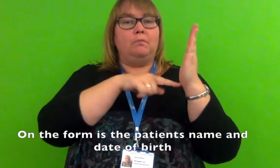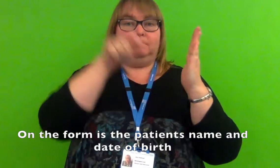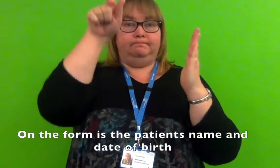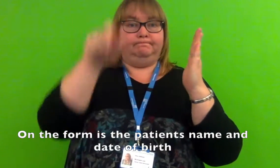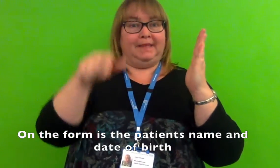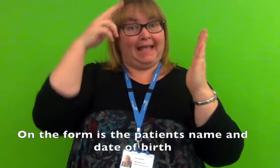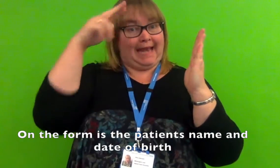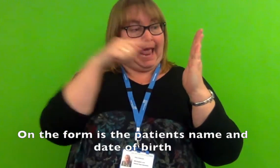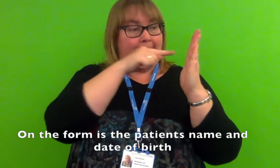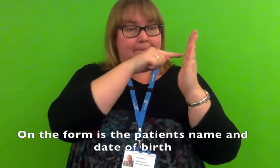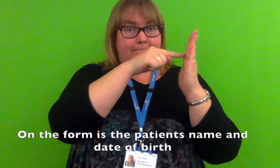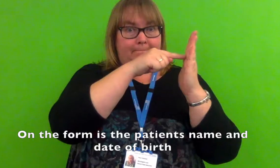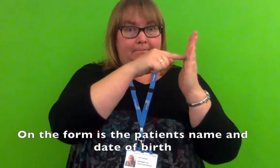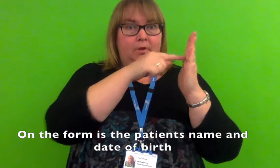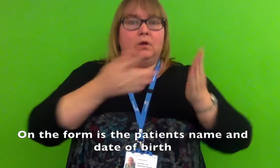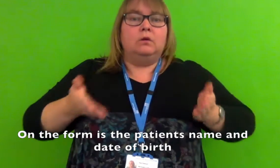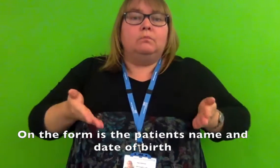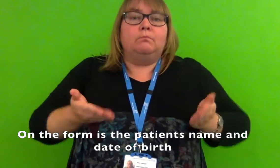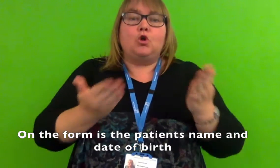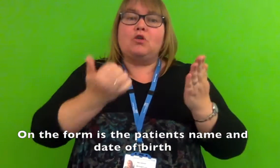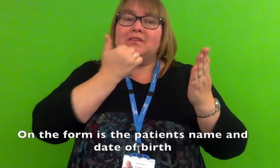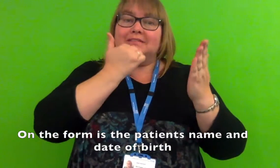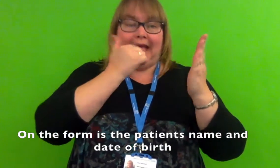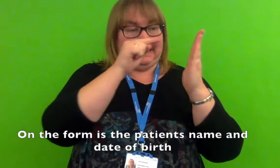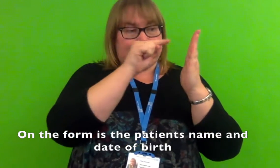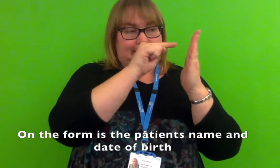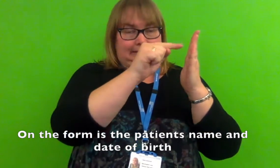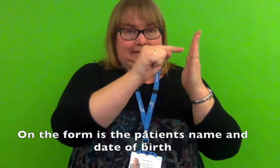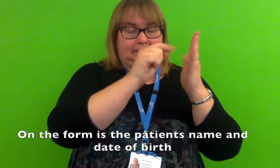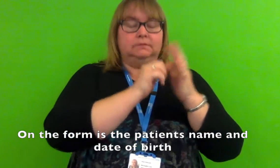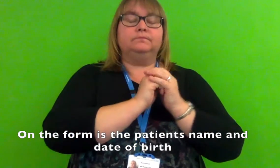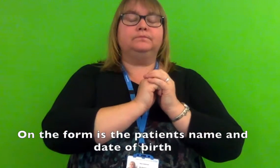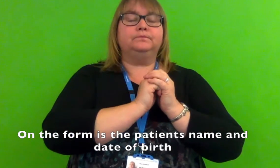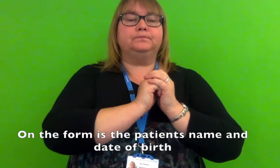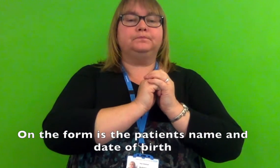On the form is the patient's name and date of birth,